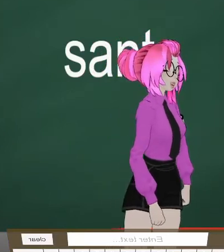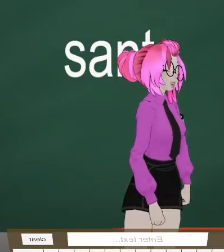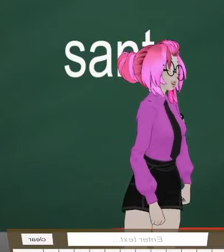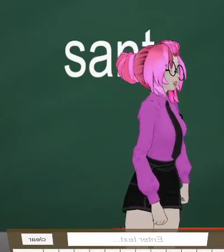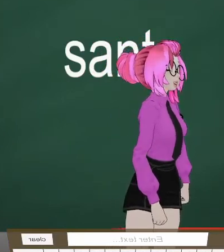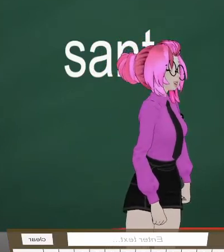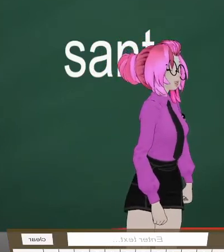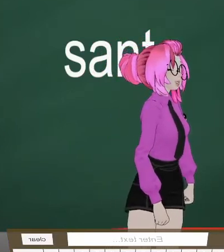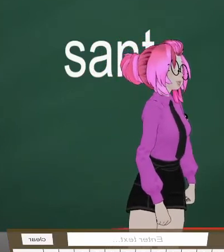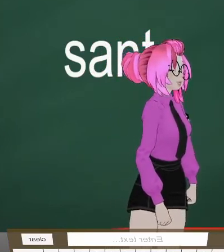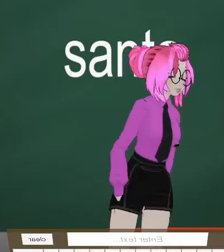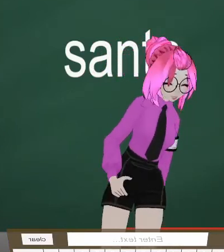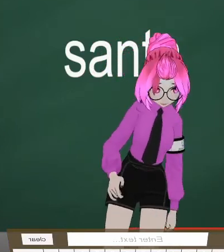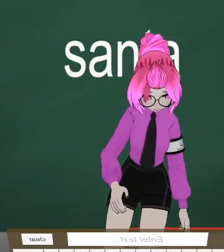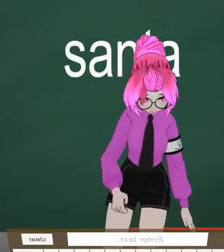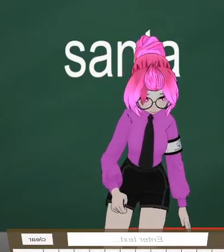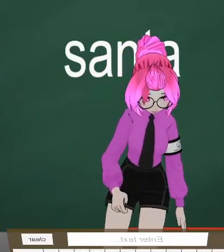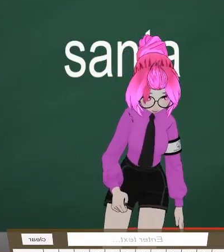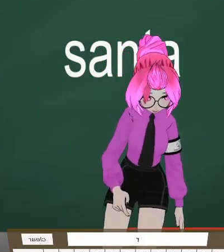it's ei